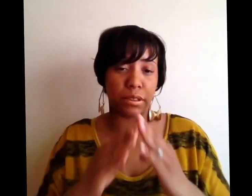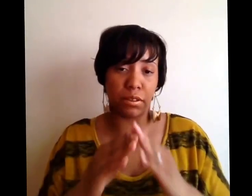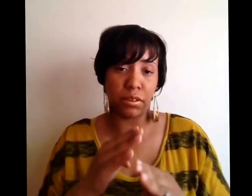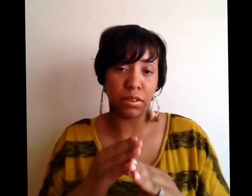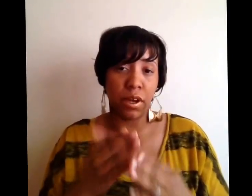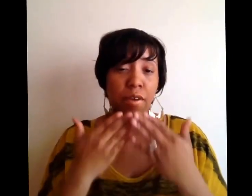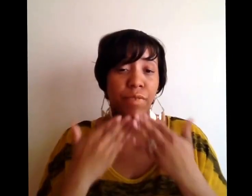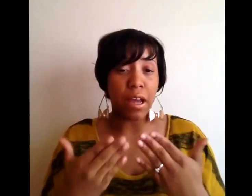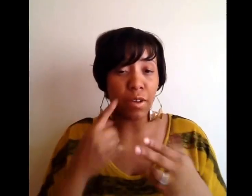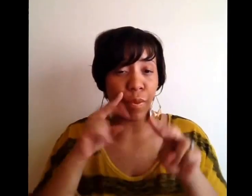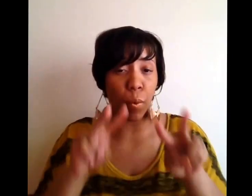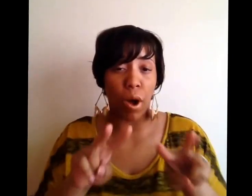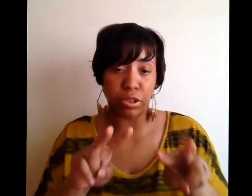Thank you for watching.